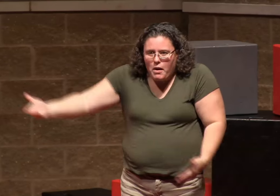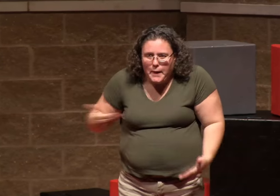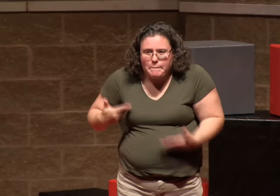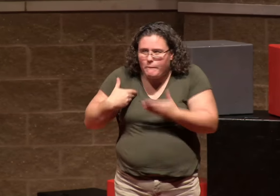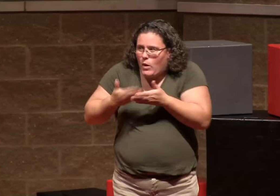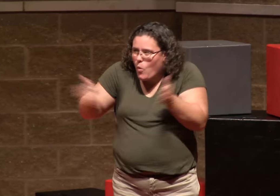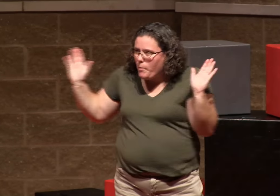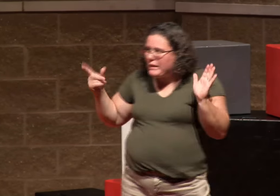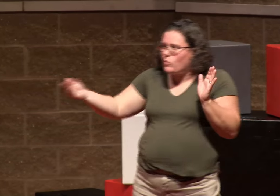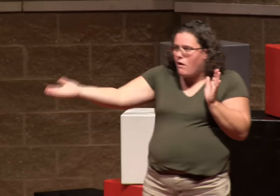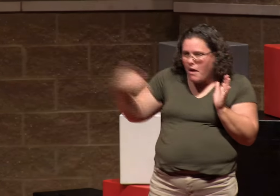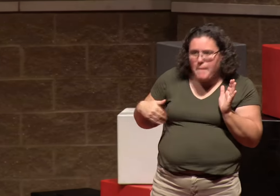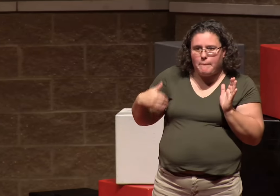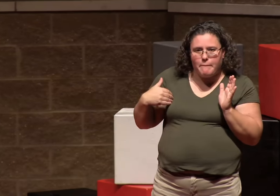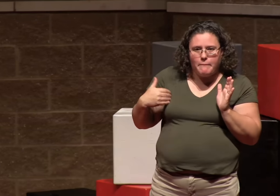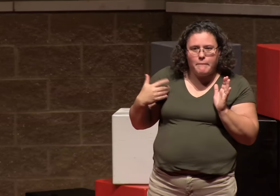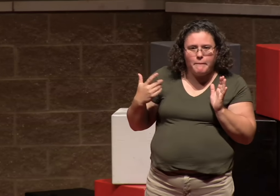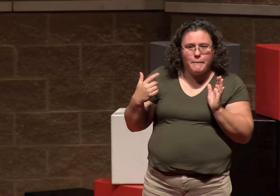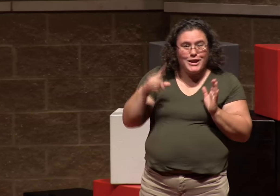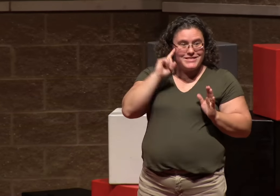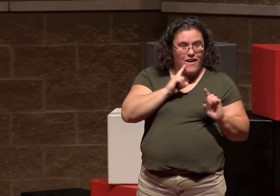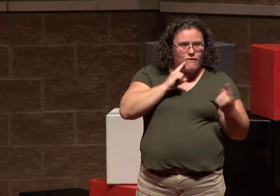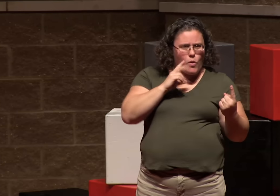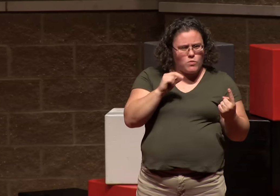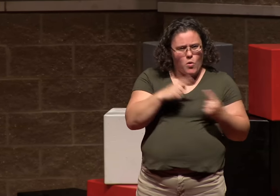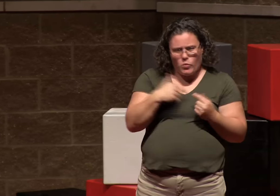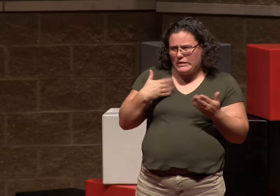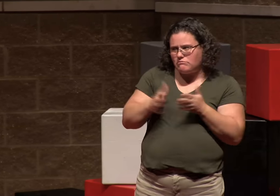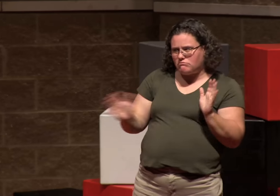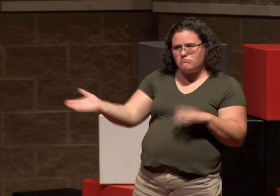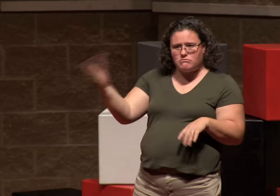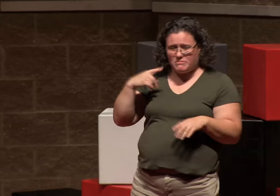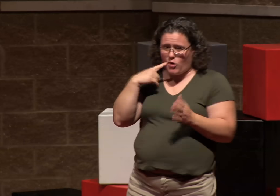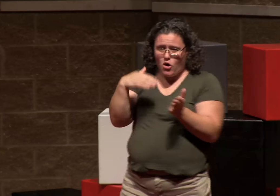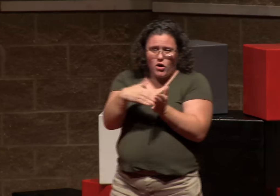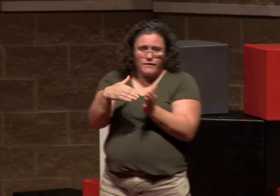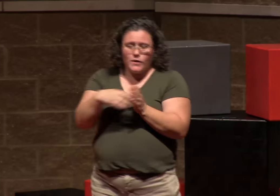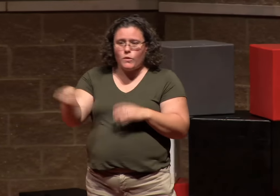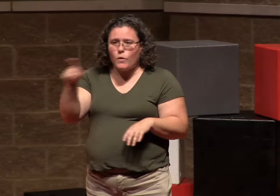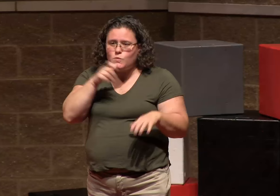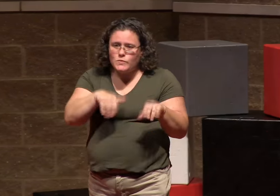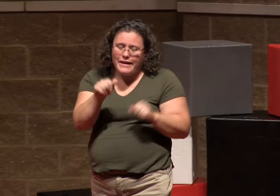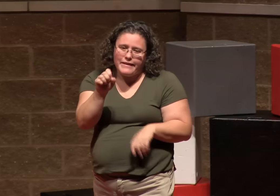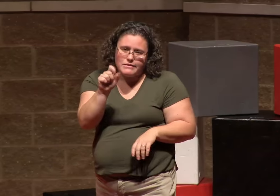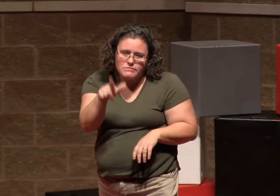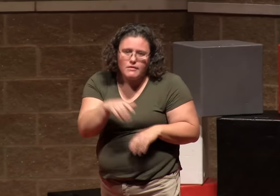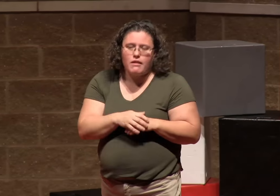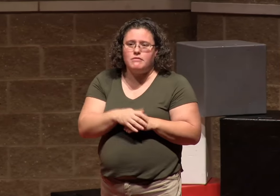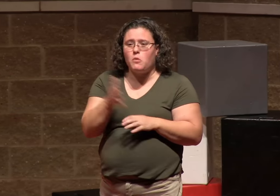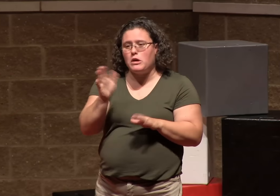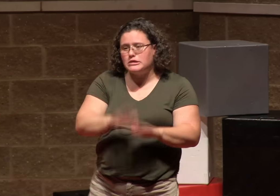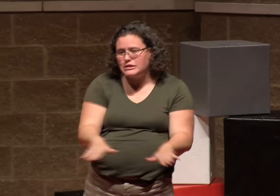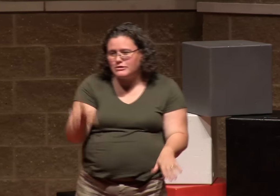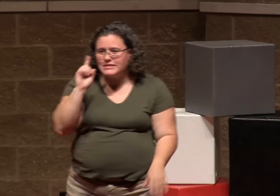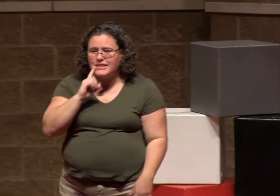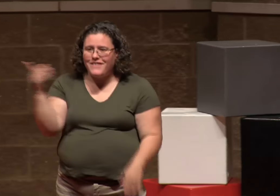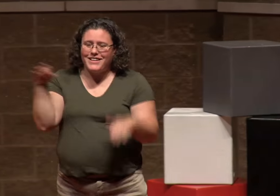people to come and see who we are, it's not only for the deaf people, it's for general community, I mean,